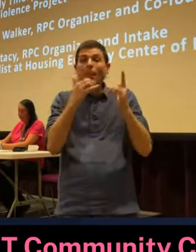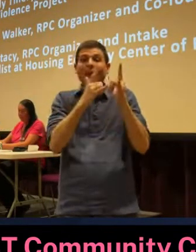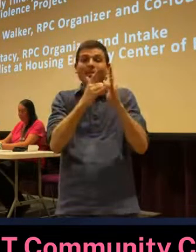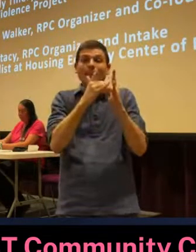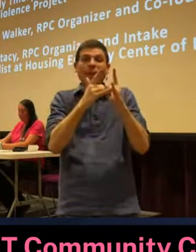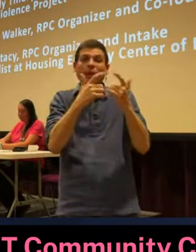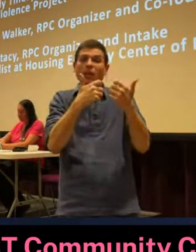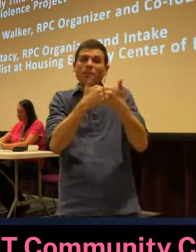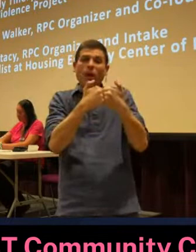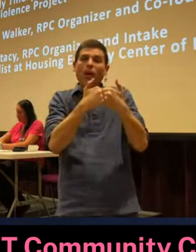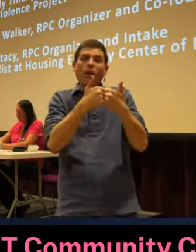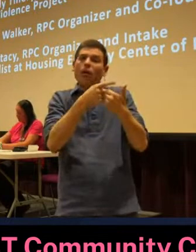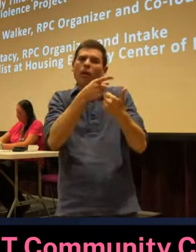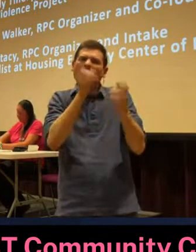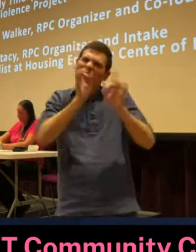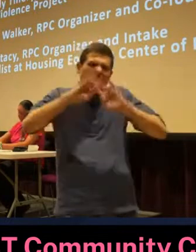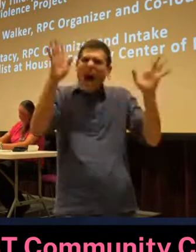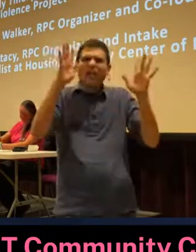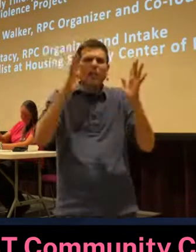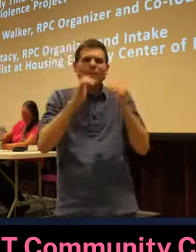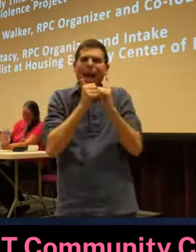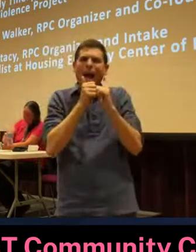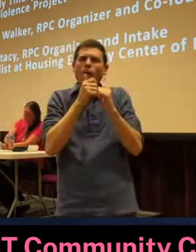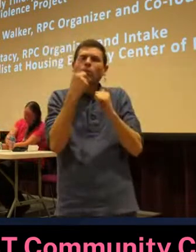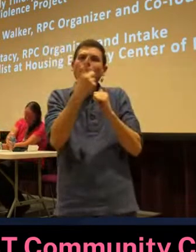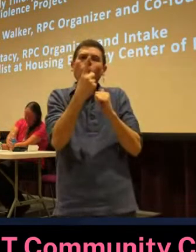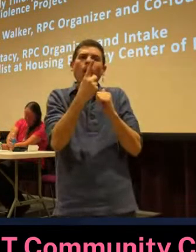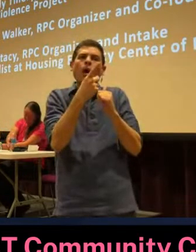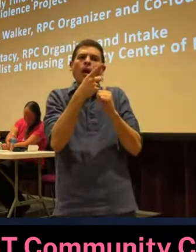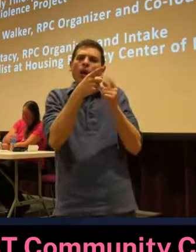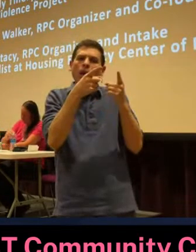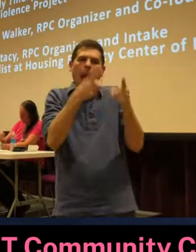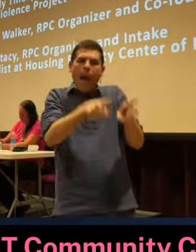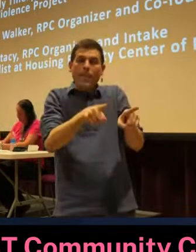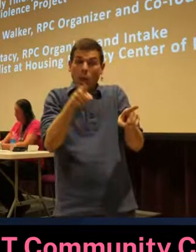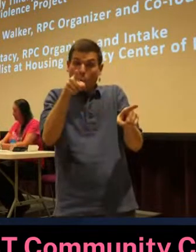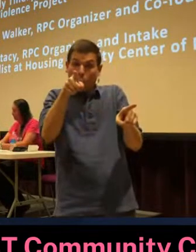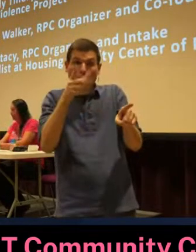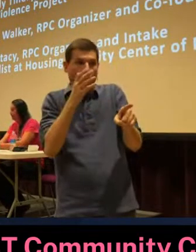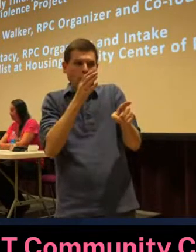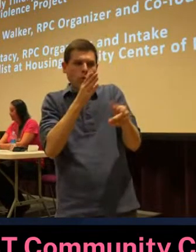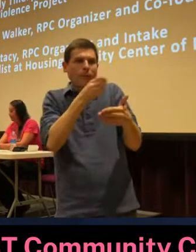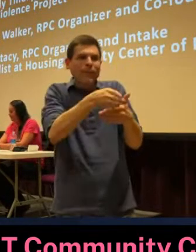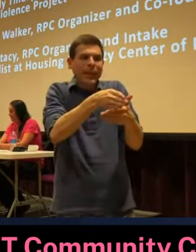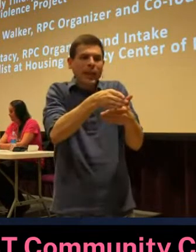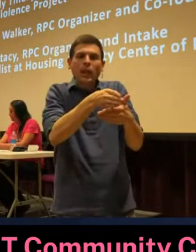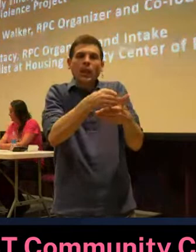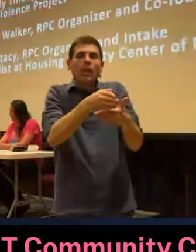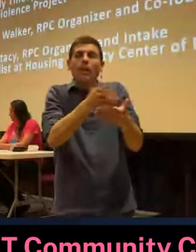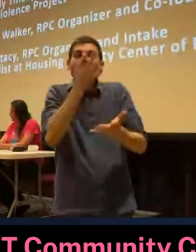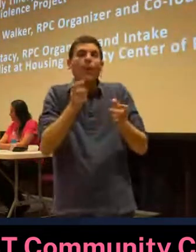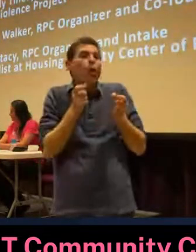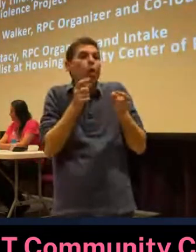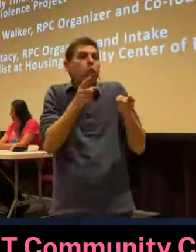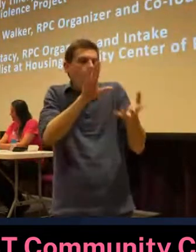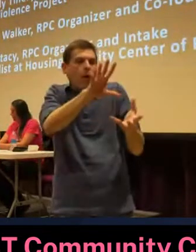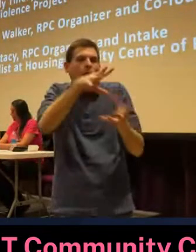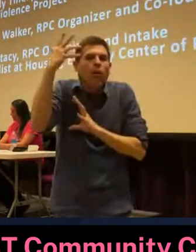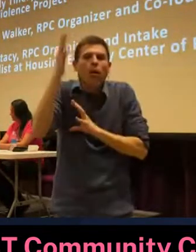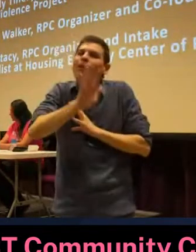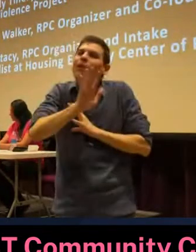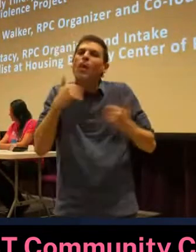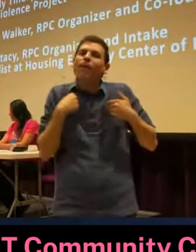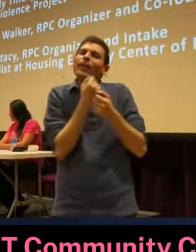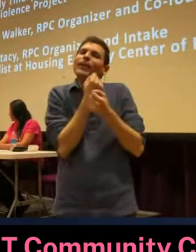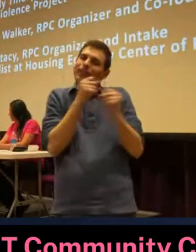our community, how you can safely learn how to intervene. There are lots of ways to do that in a